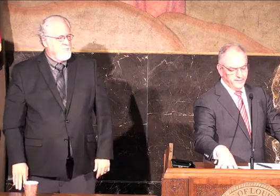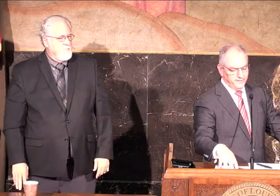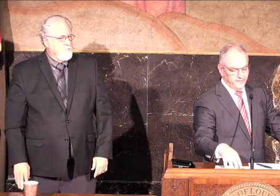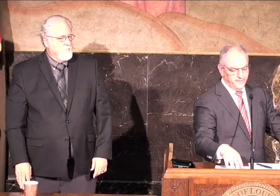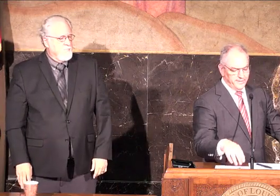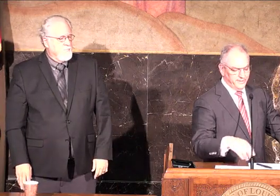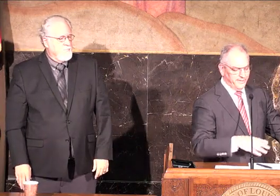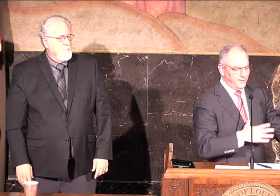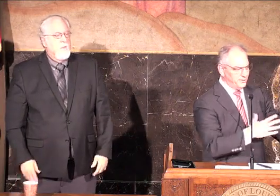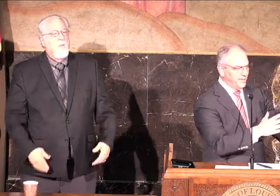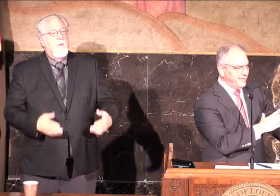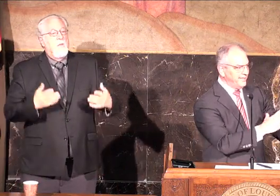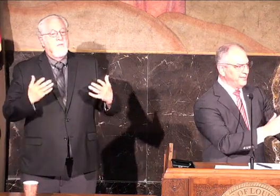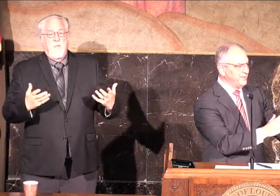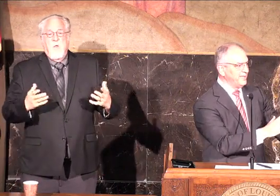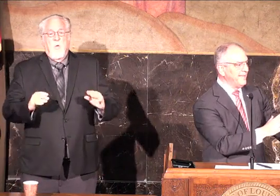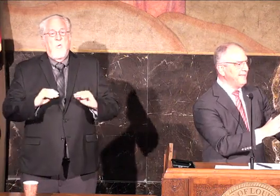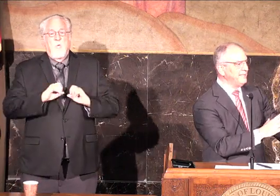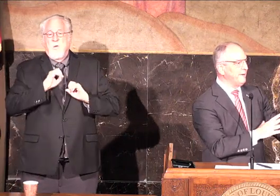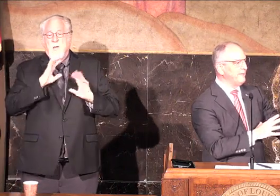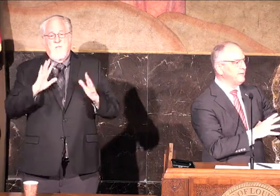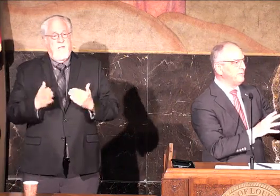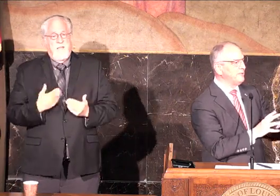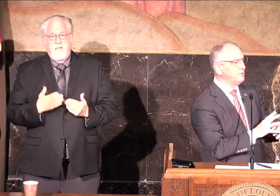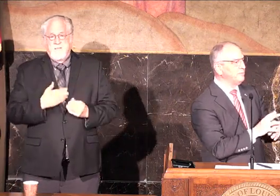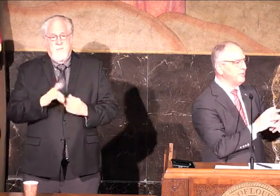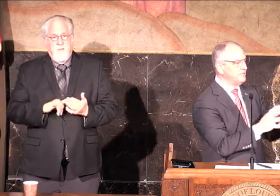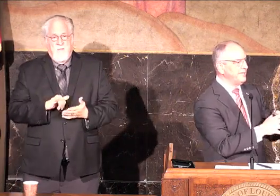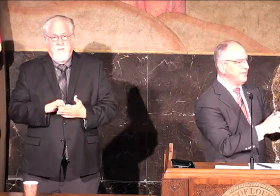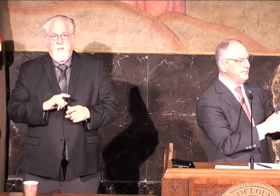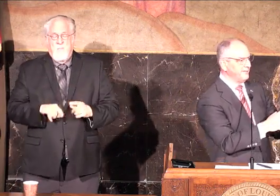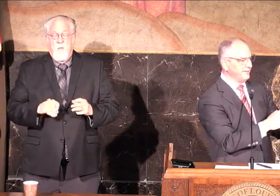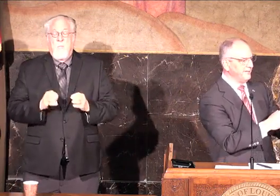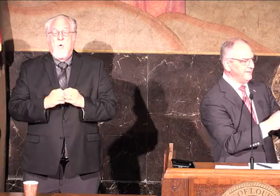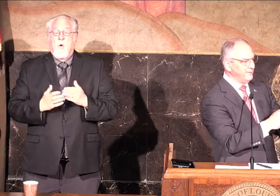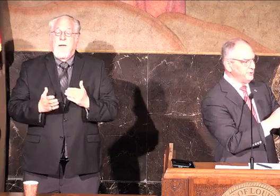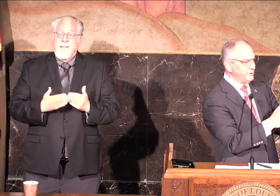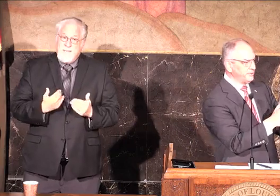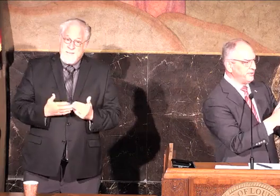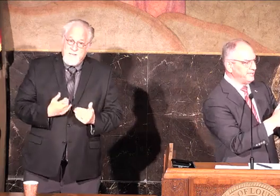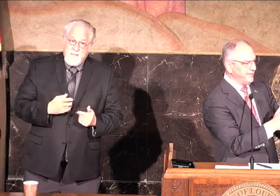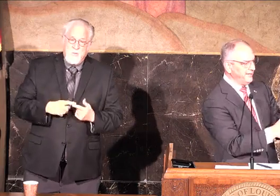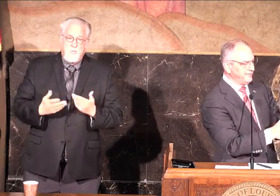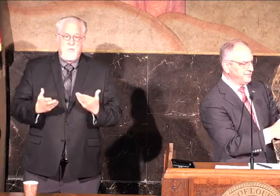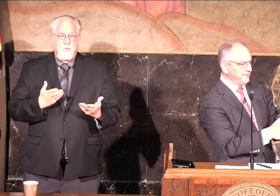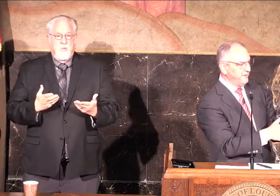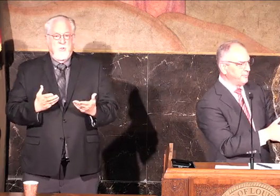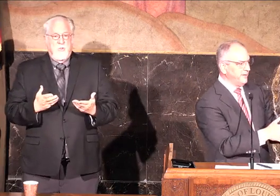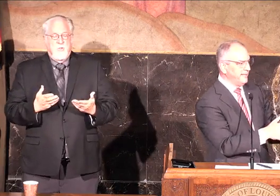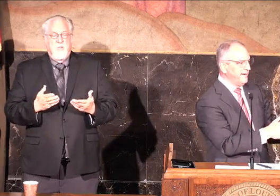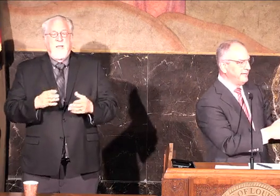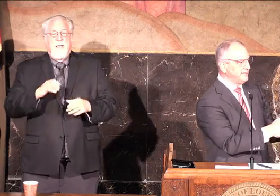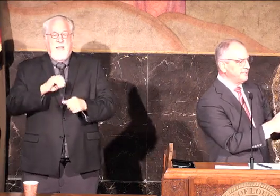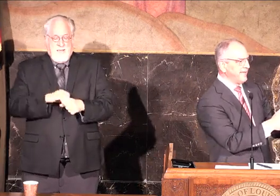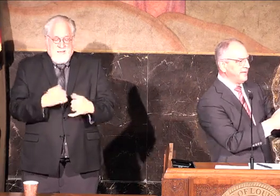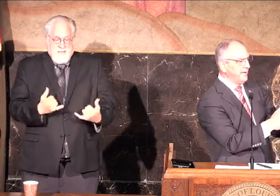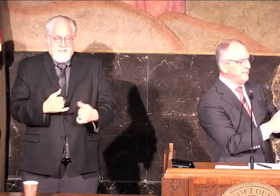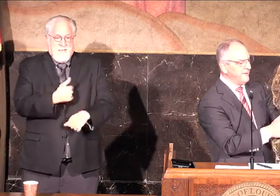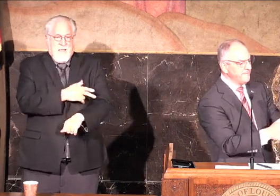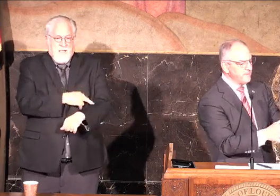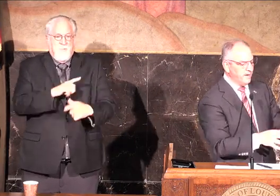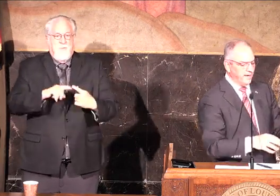And so there's nothing easy about this, but it's just much easier to surge in an existing footprint than it is to